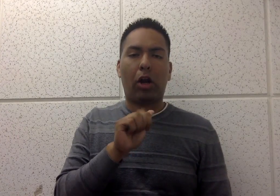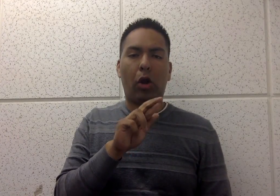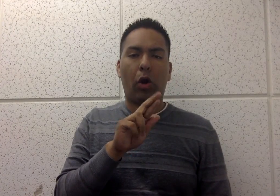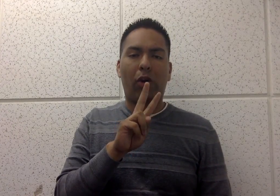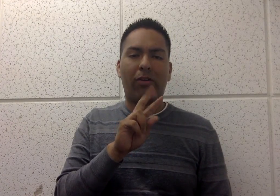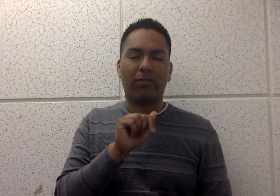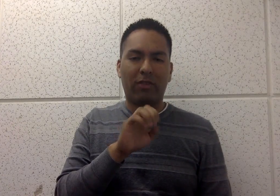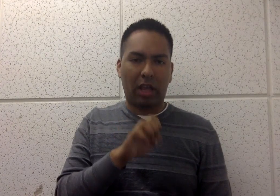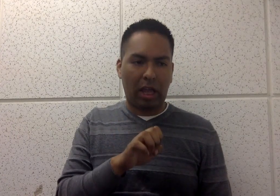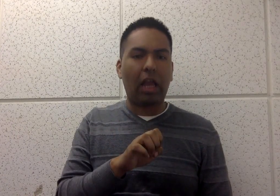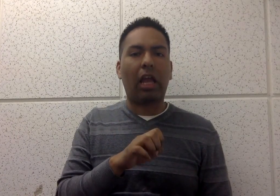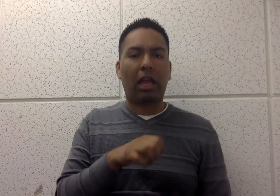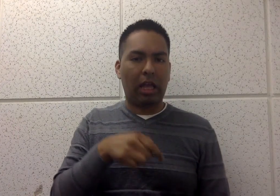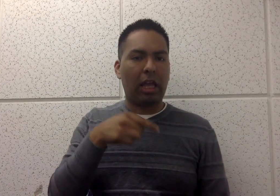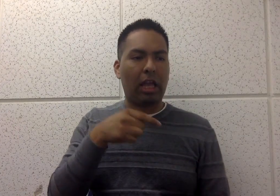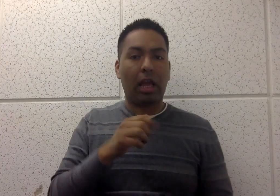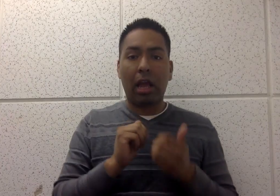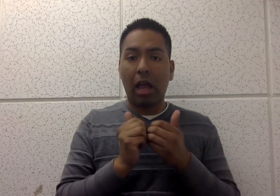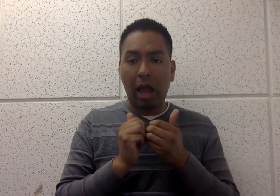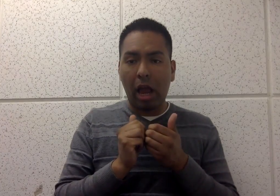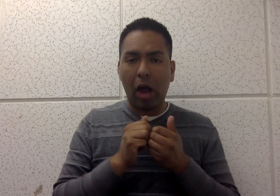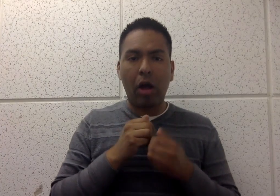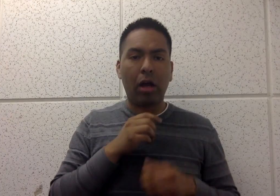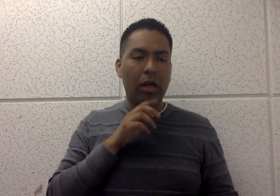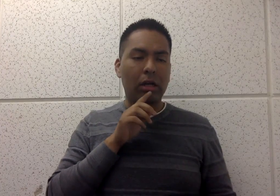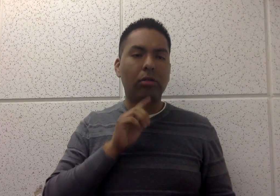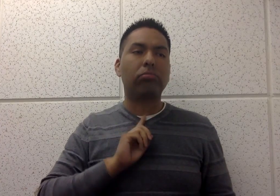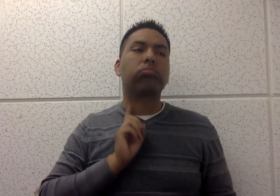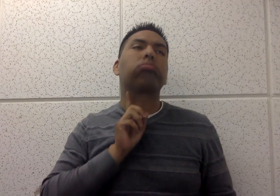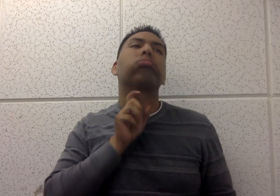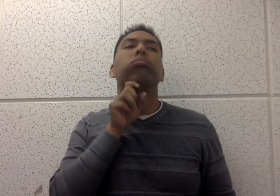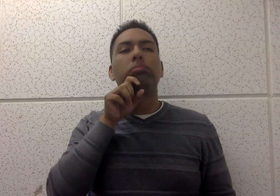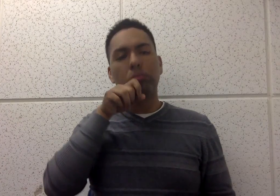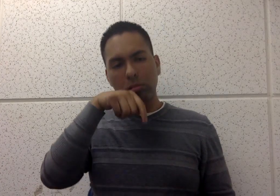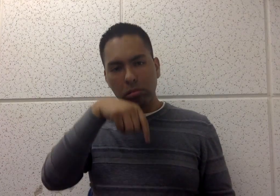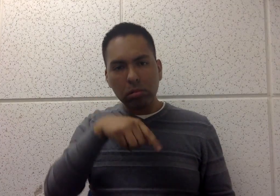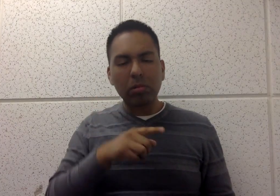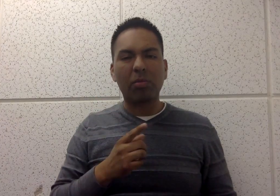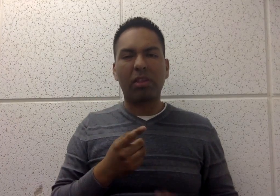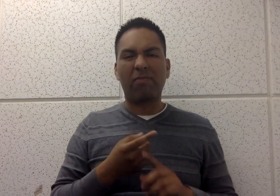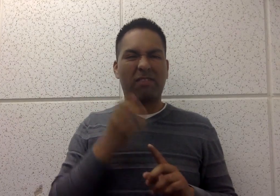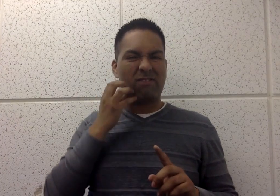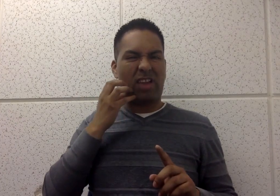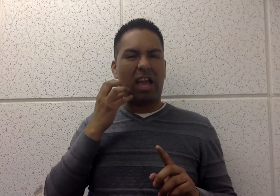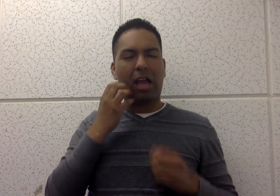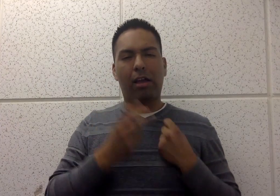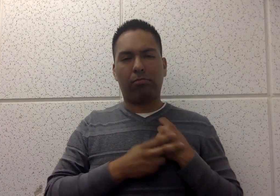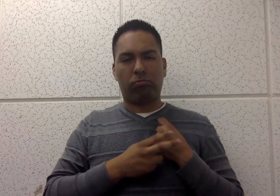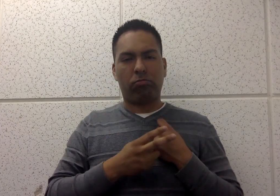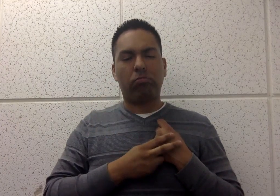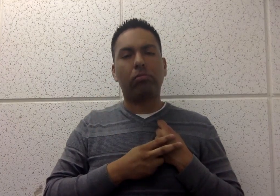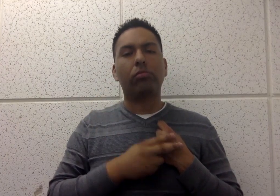She feeds the larvae by regurgitating from her fat reserves. Then as soon as the first group of